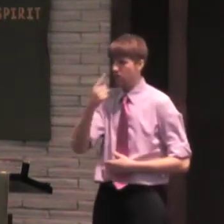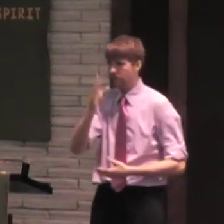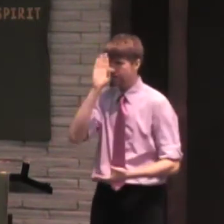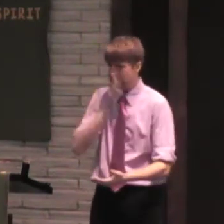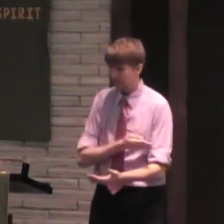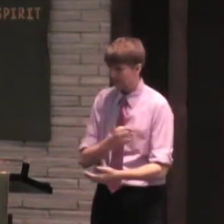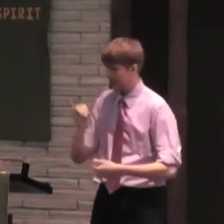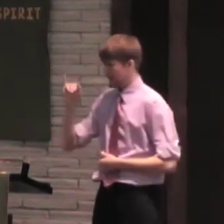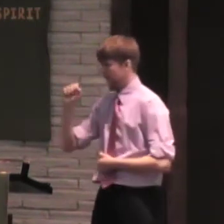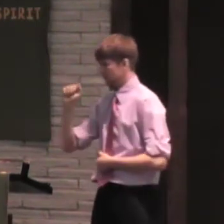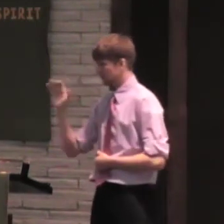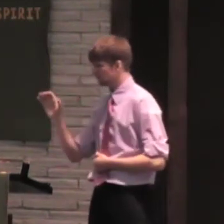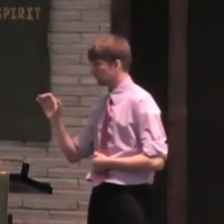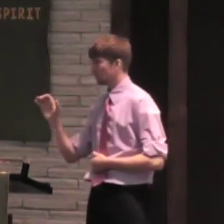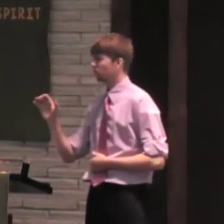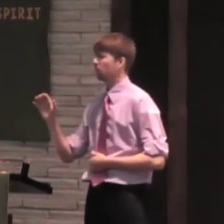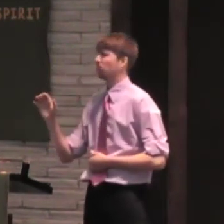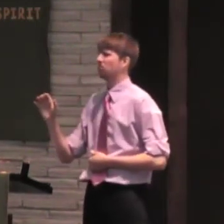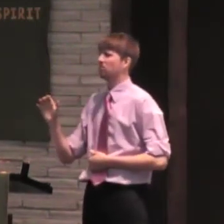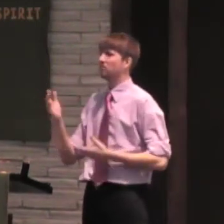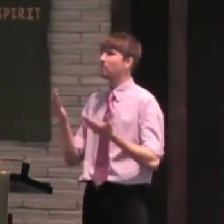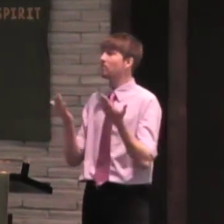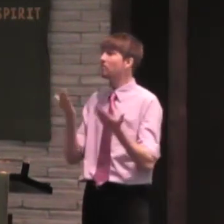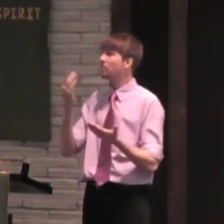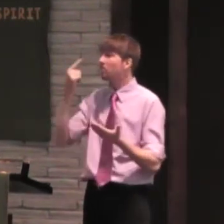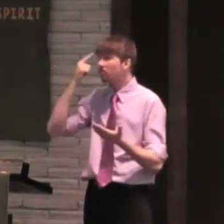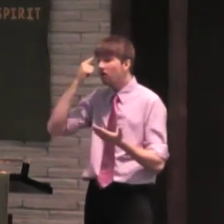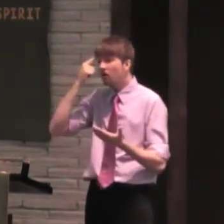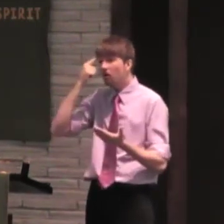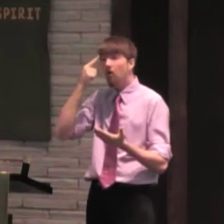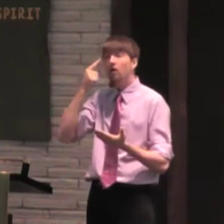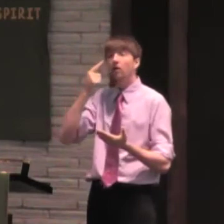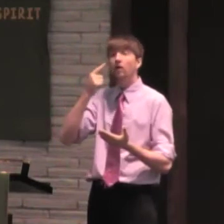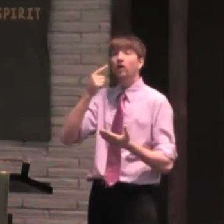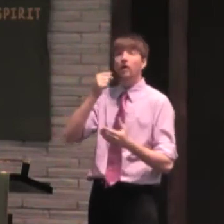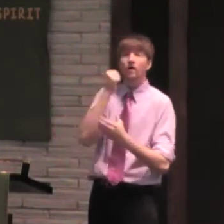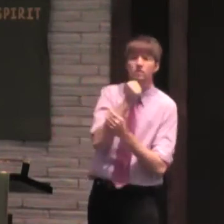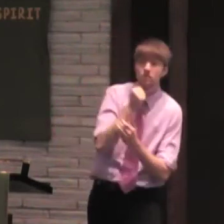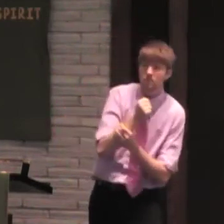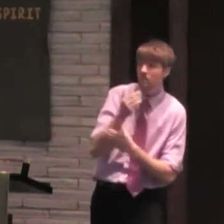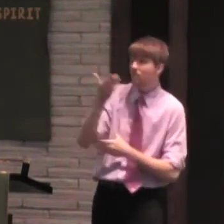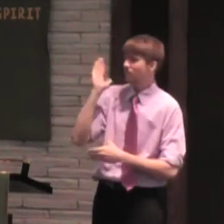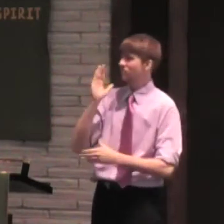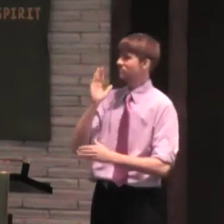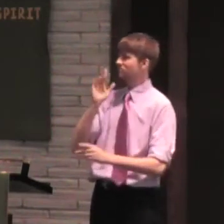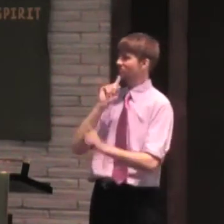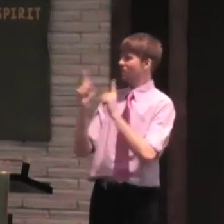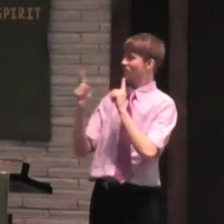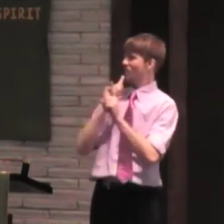and the Jews wonder why God said, not just your son, but then he says, your only son.